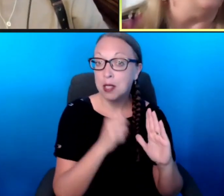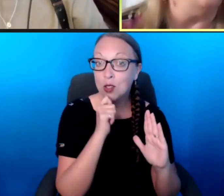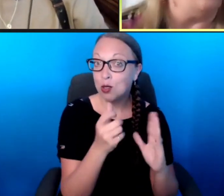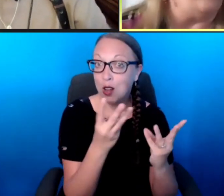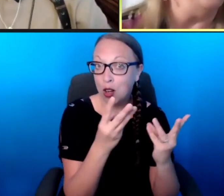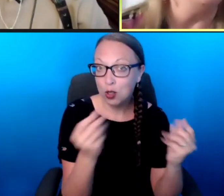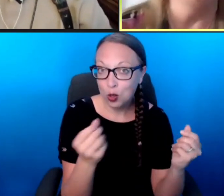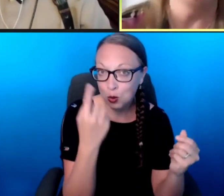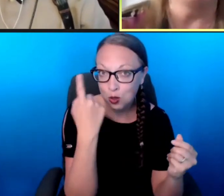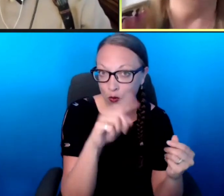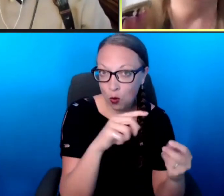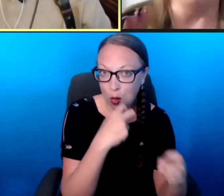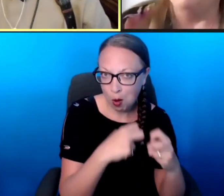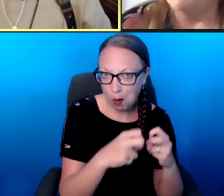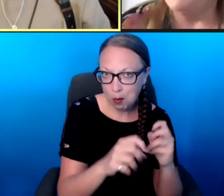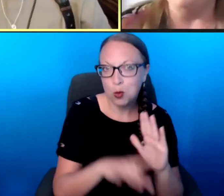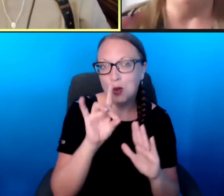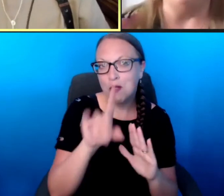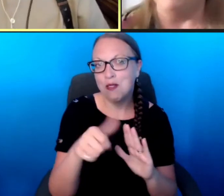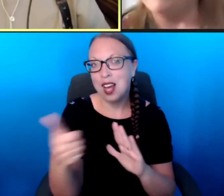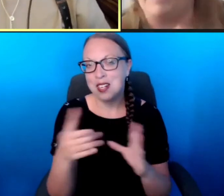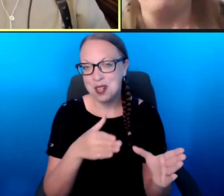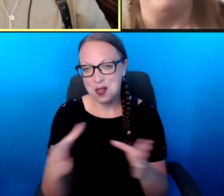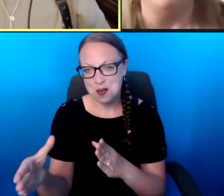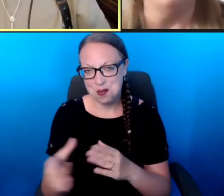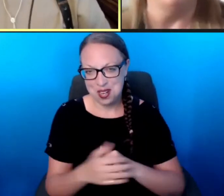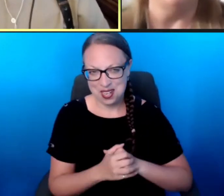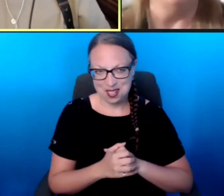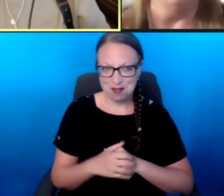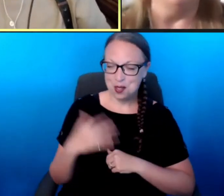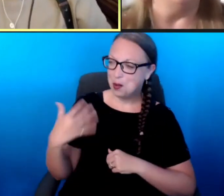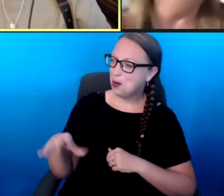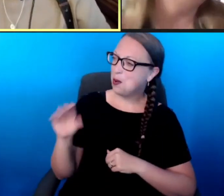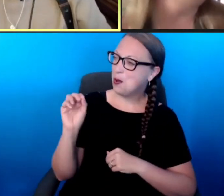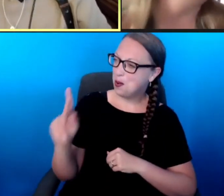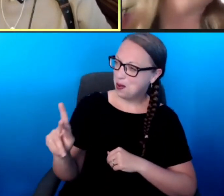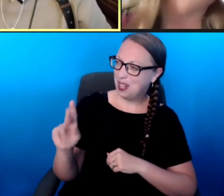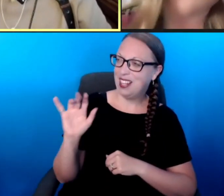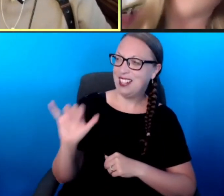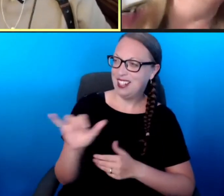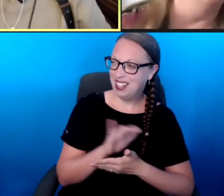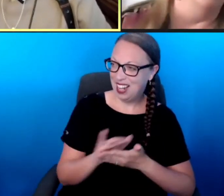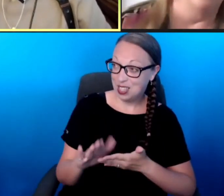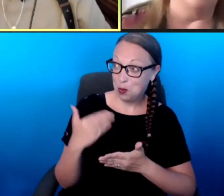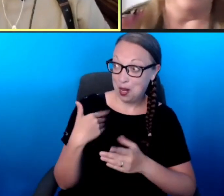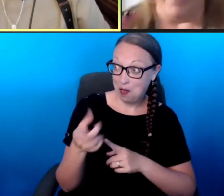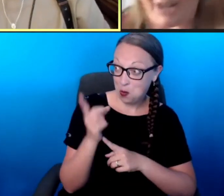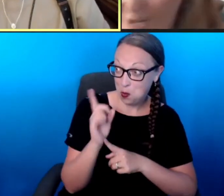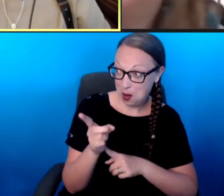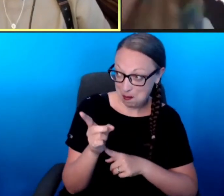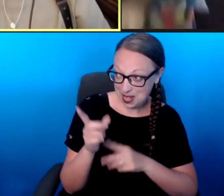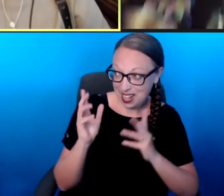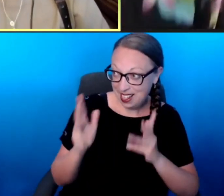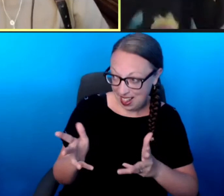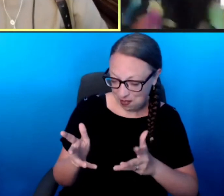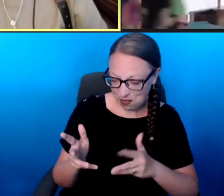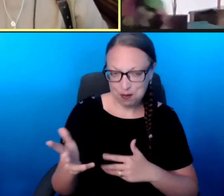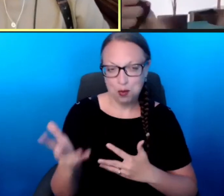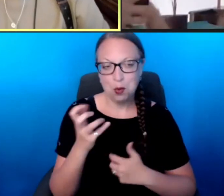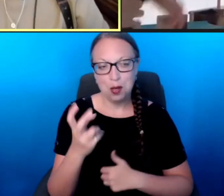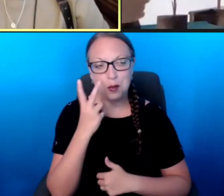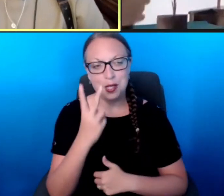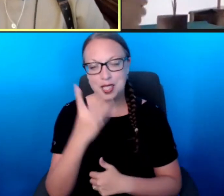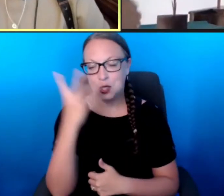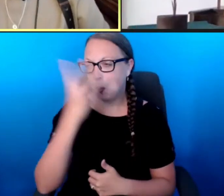always finds a way. Okay, how about that, Fletch? Now, we have 1 minute, and we really want to see the